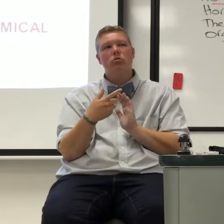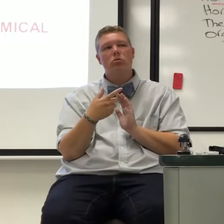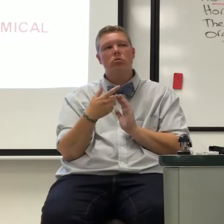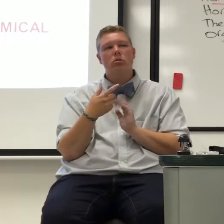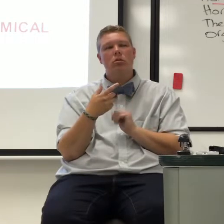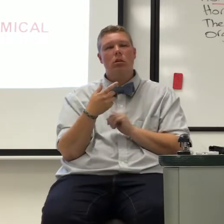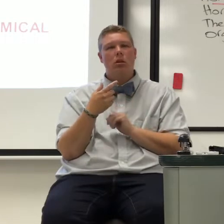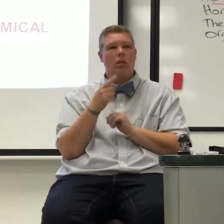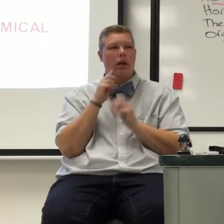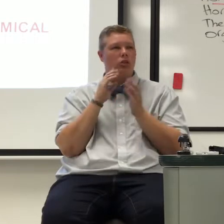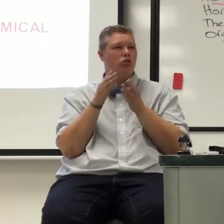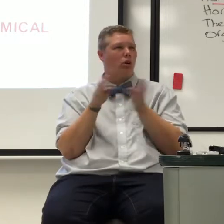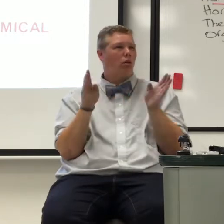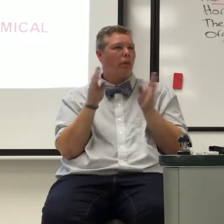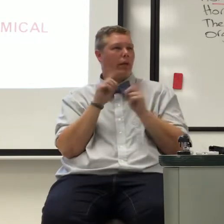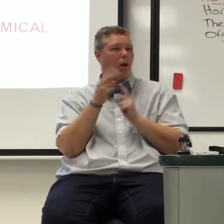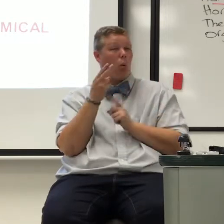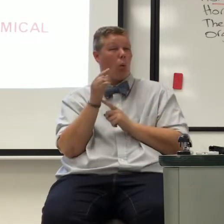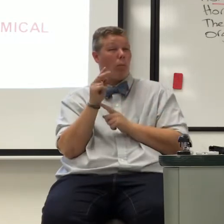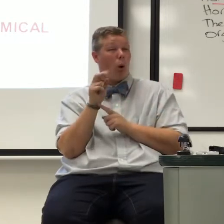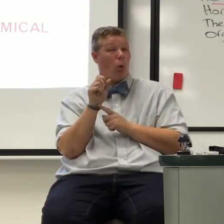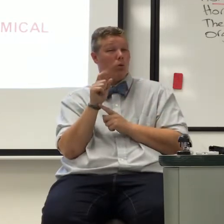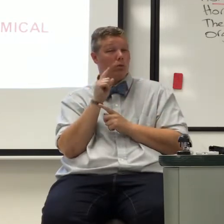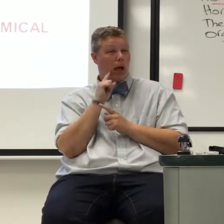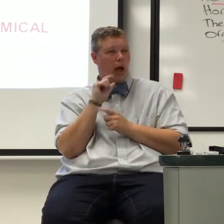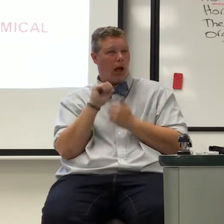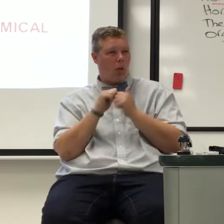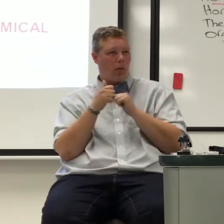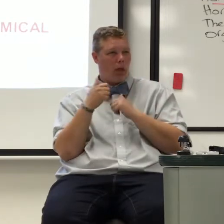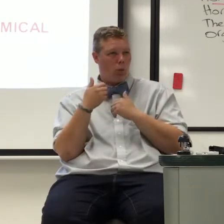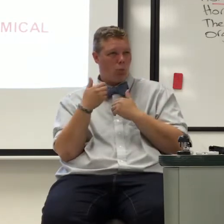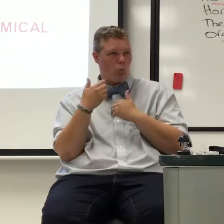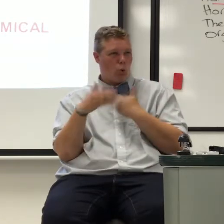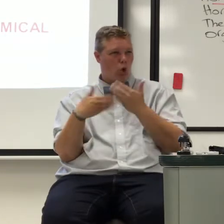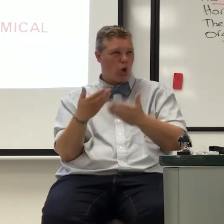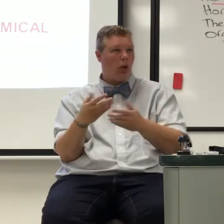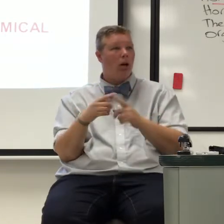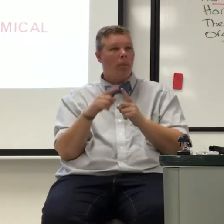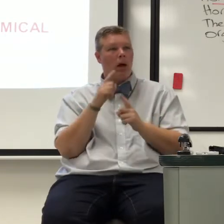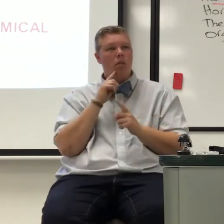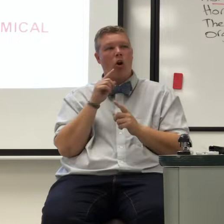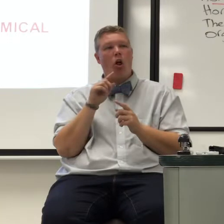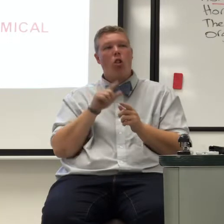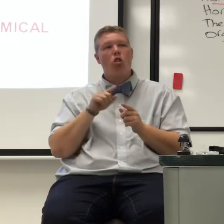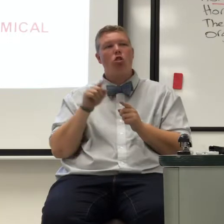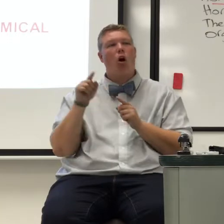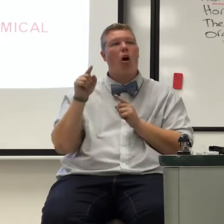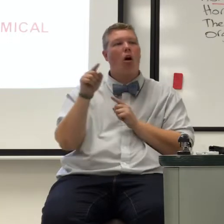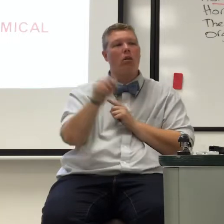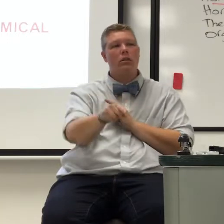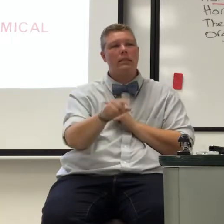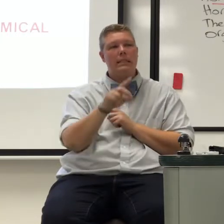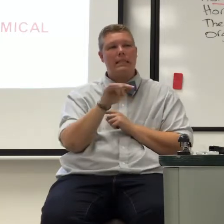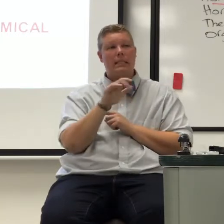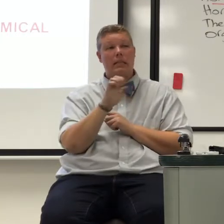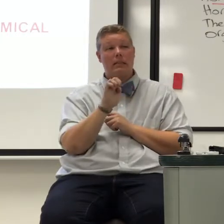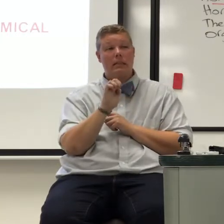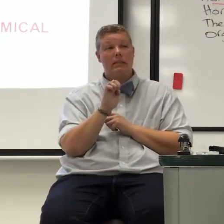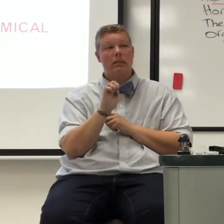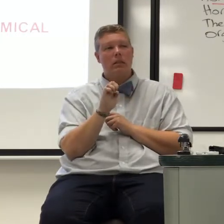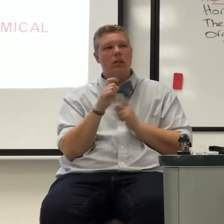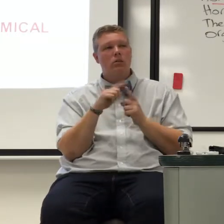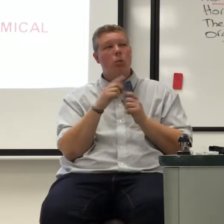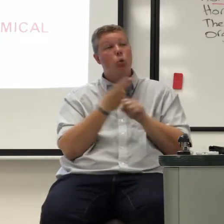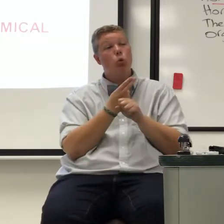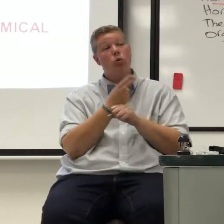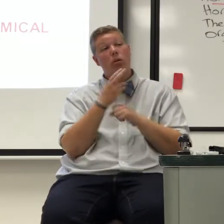the concepts of how hormones work. So the first concept is they're long distance. They use the bloodstream,